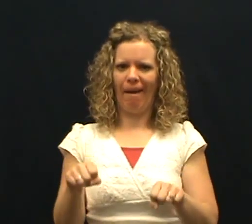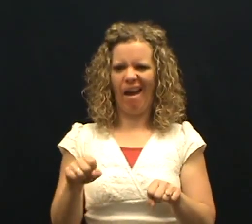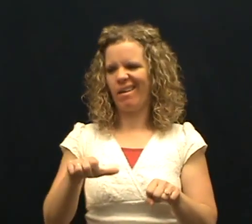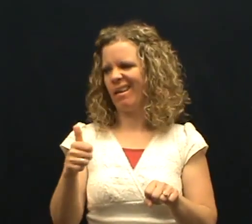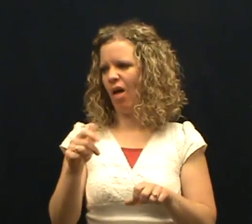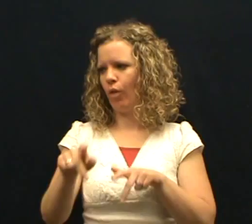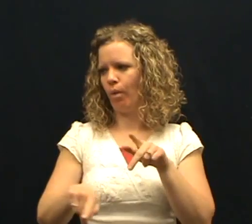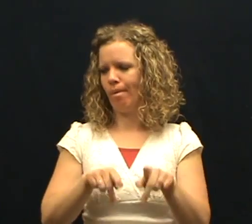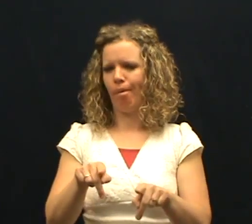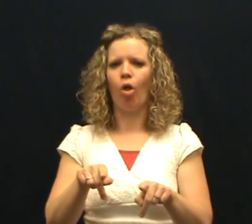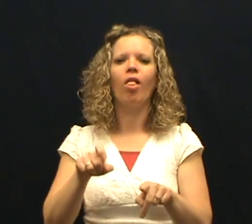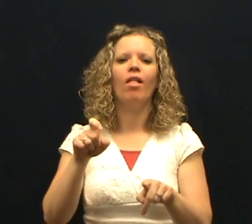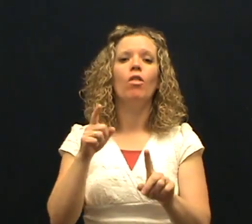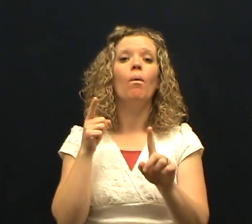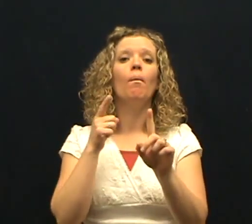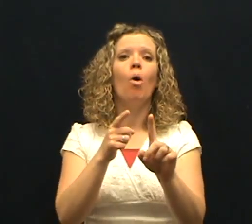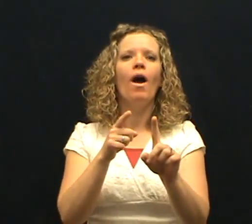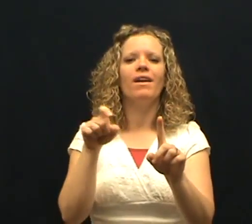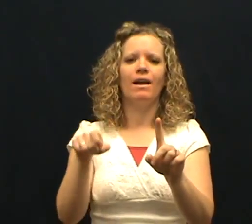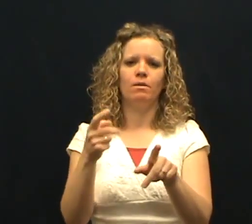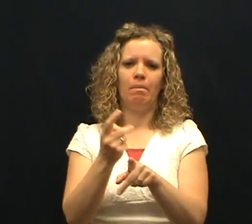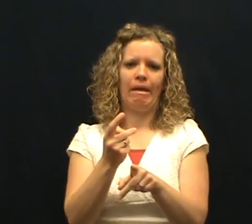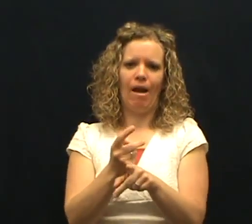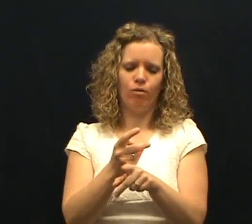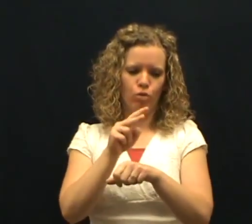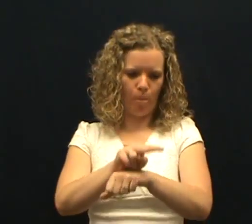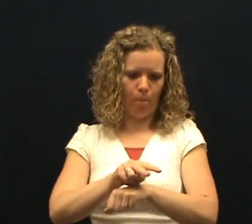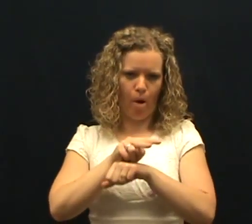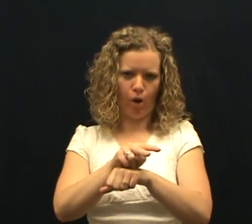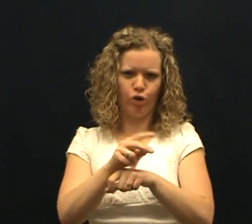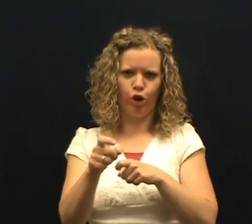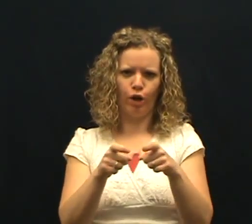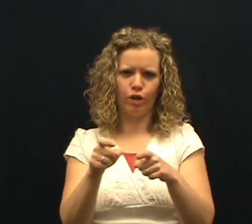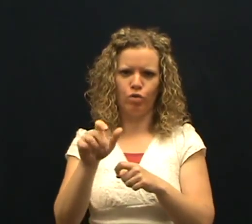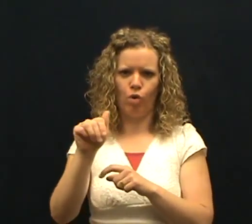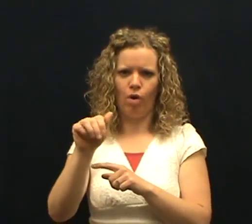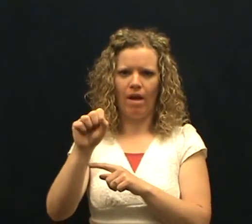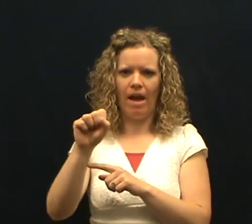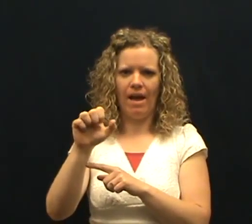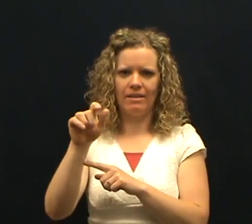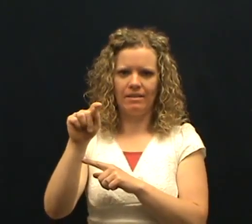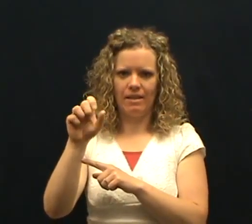in how you control those assets. That's what this chapter is all about.